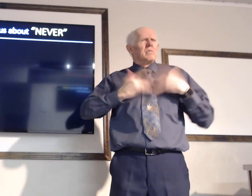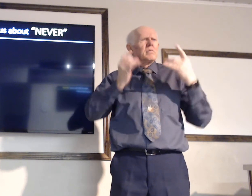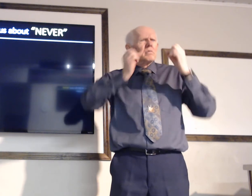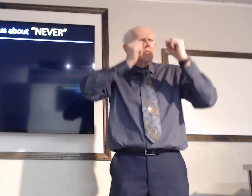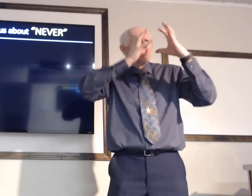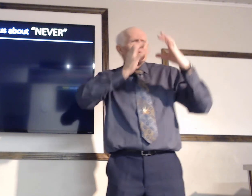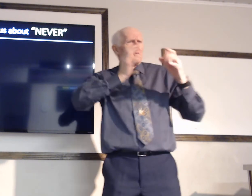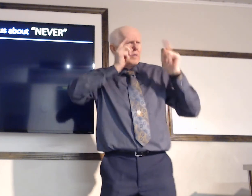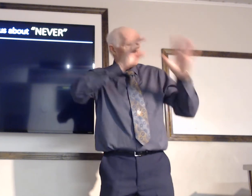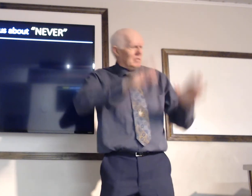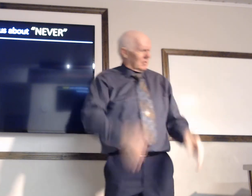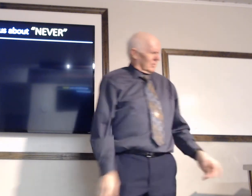Jesus.